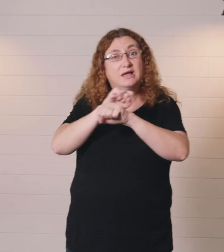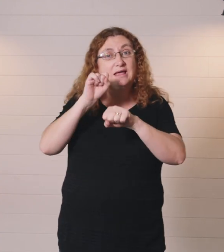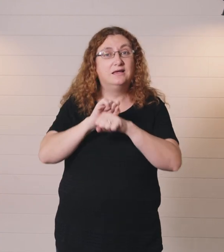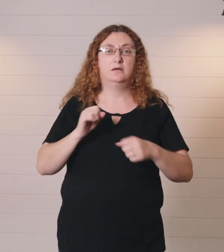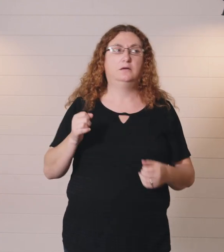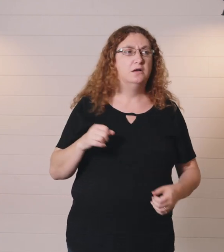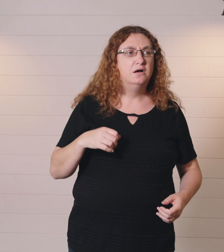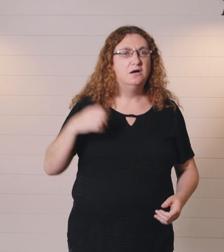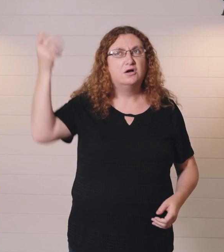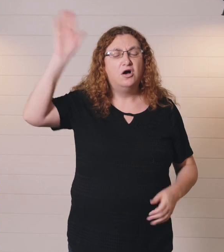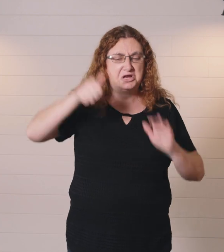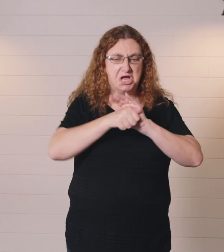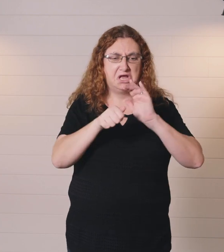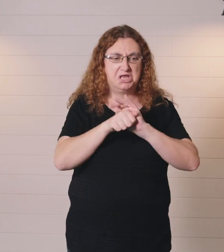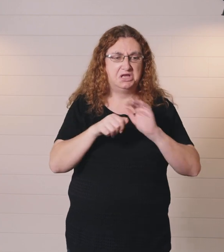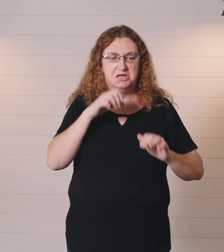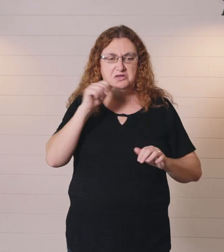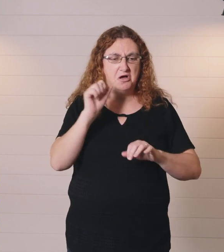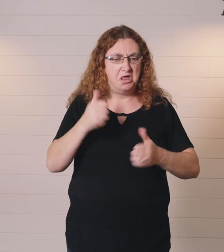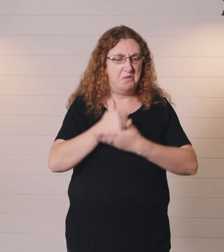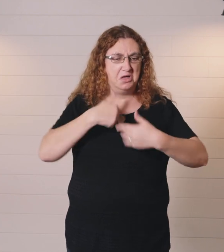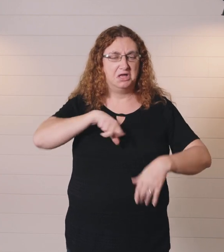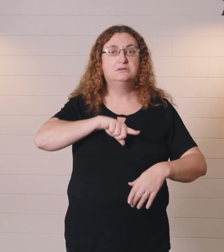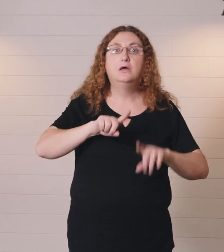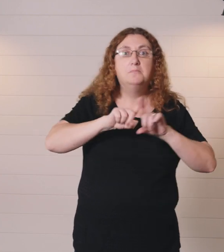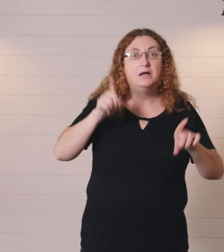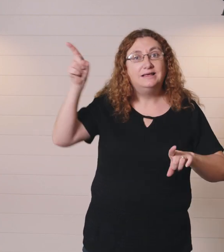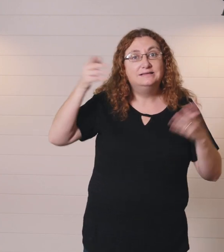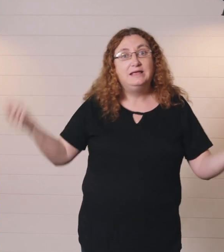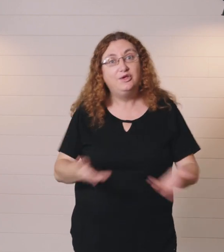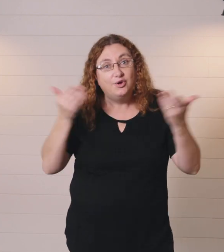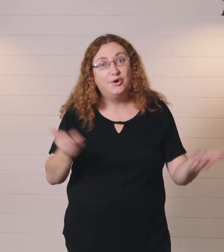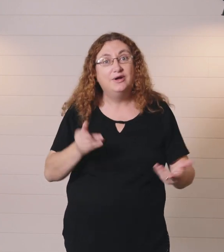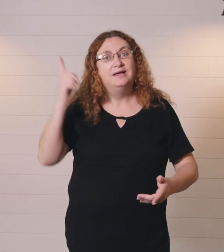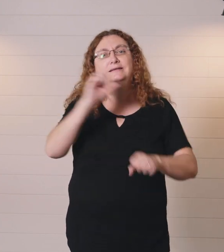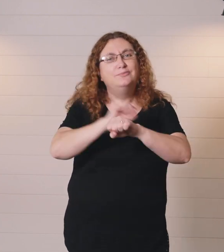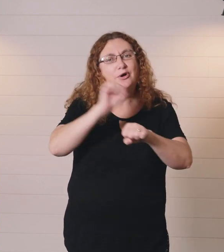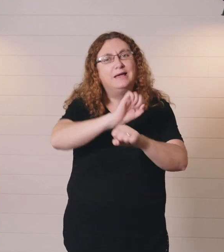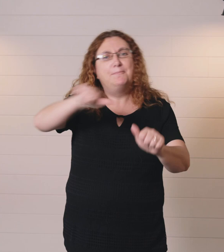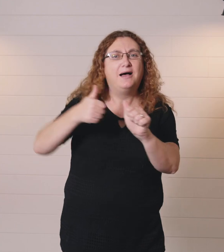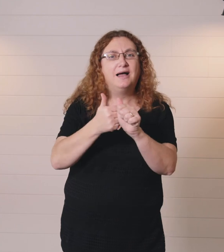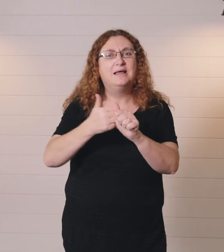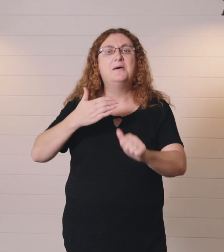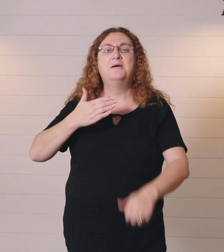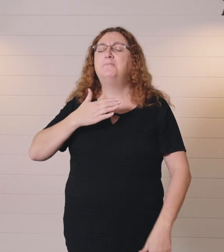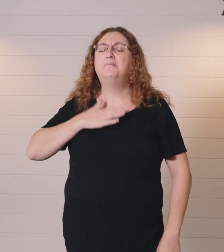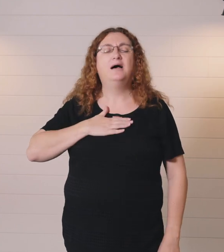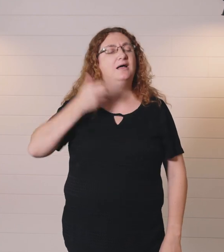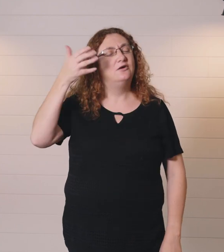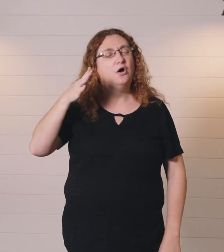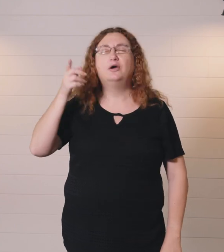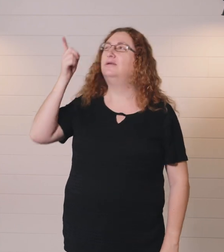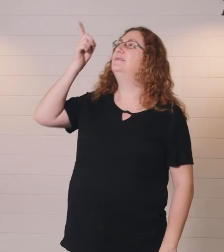hidden, unseen, he is indeed the waymaker, the miracle worker, the promise keeper, light in the darkness. My God,